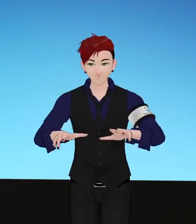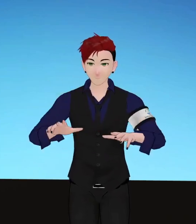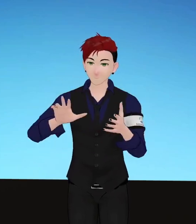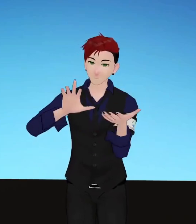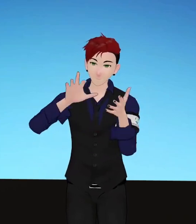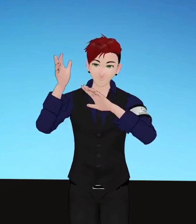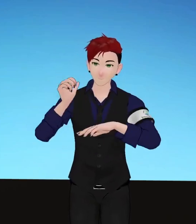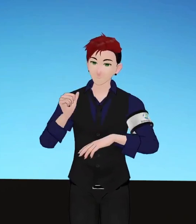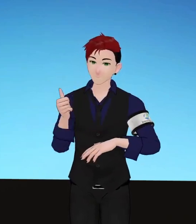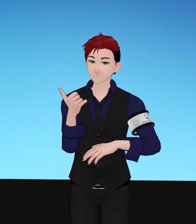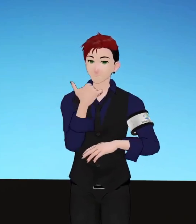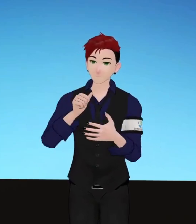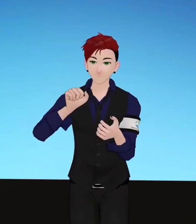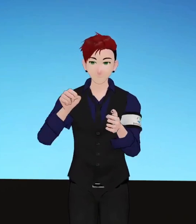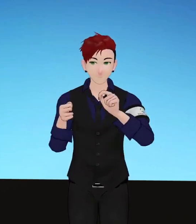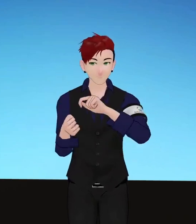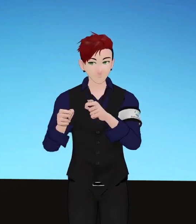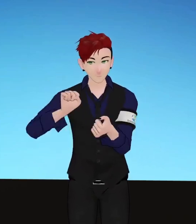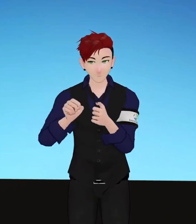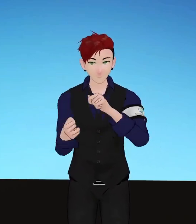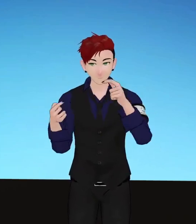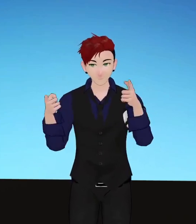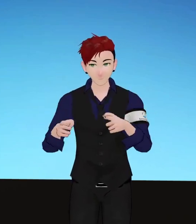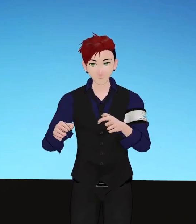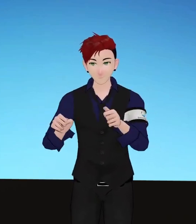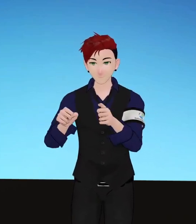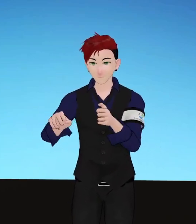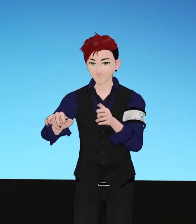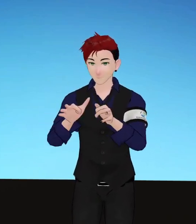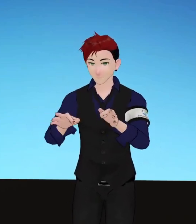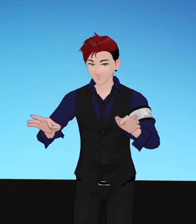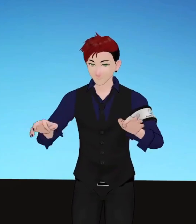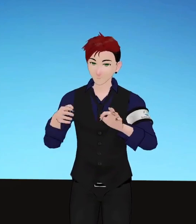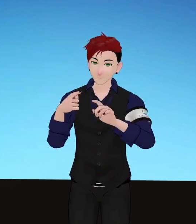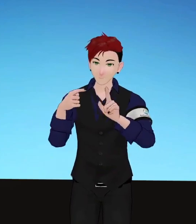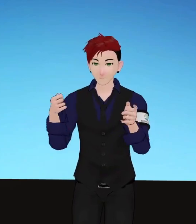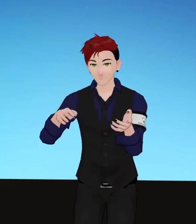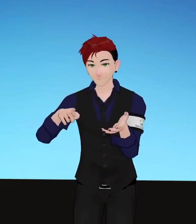changes happening with the language should you learn from a student who produced the sign incorrectly.